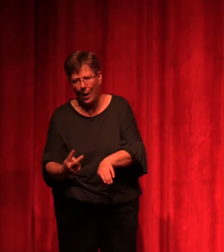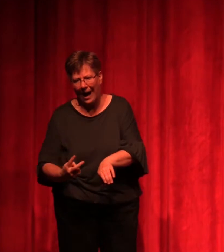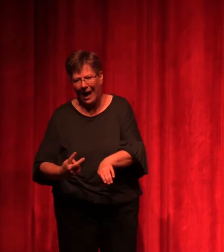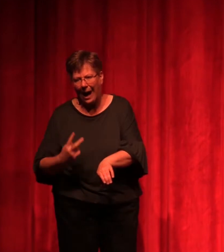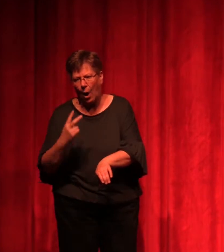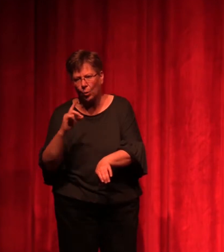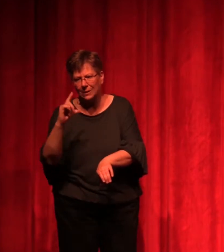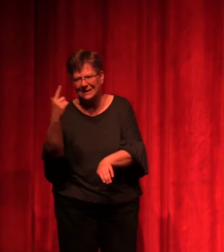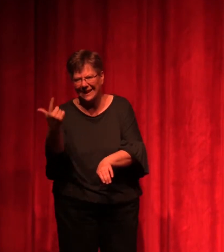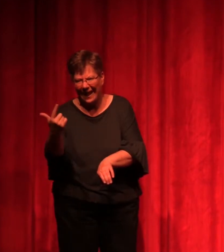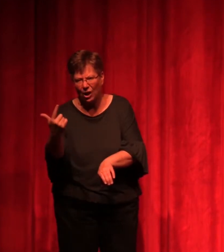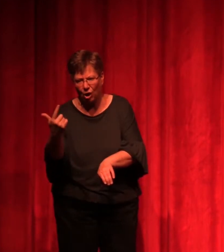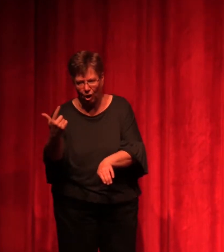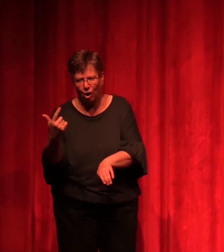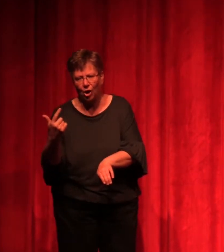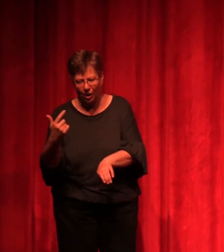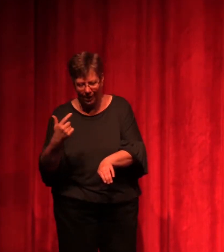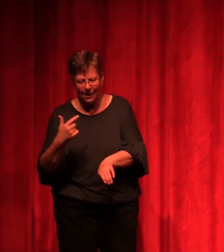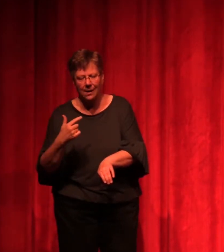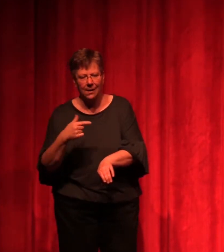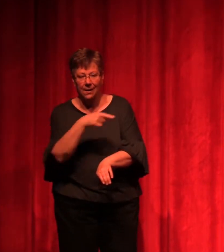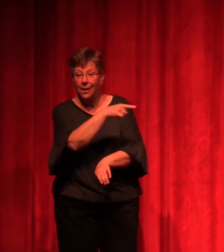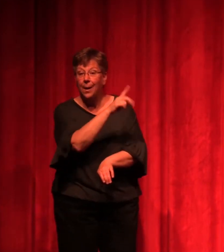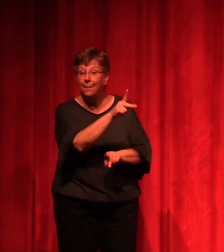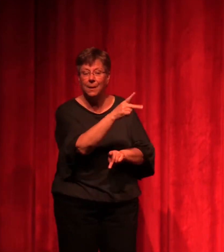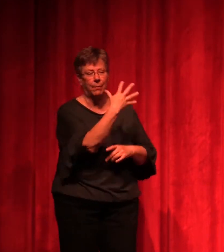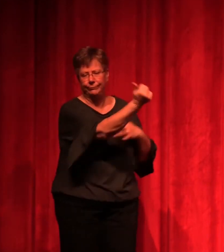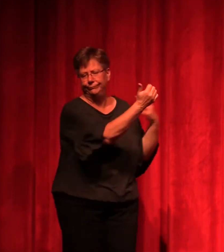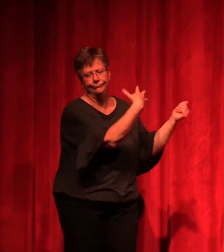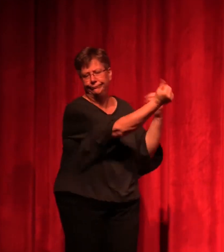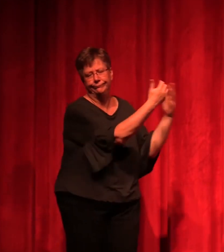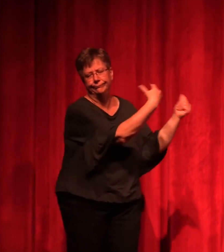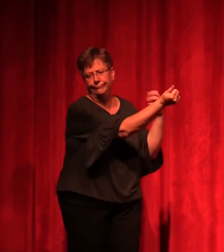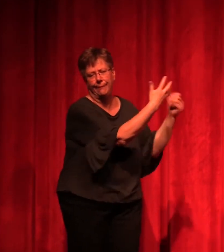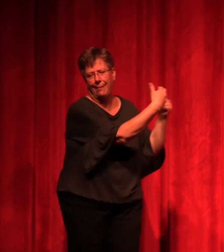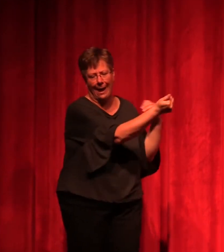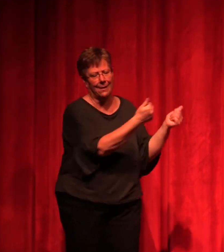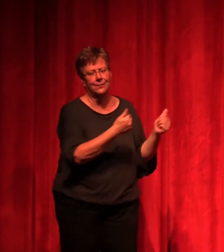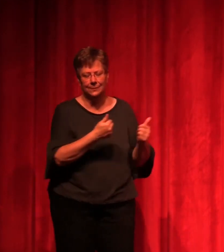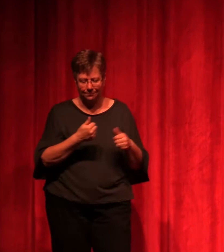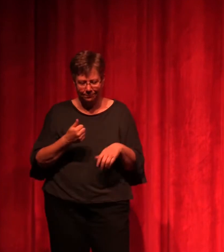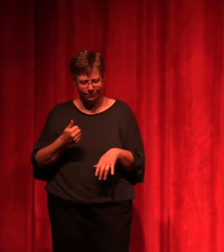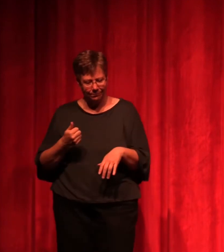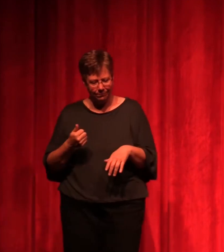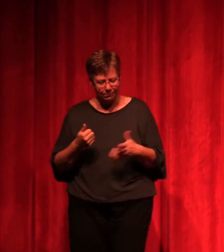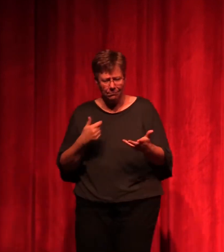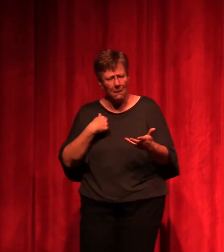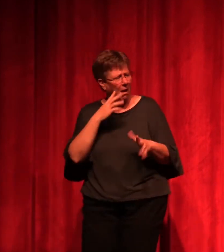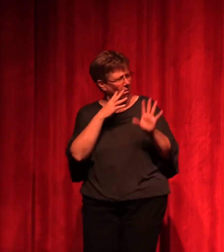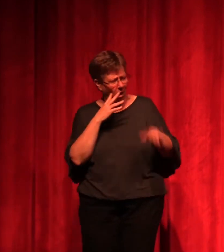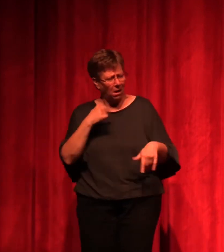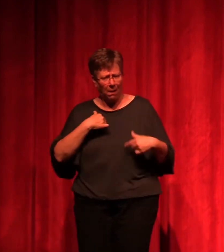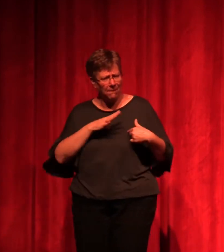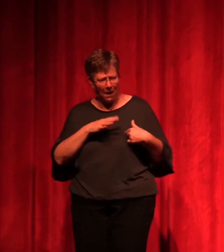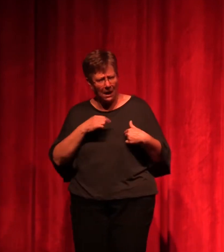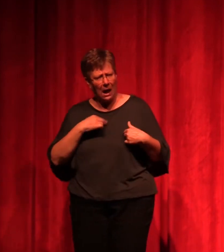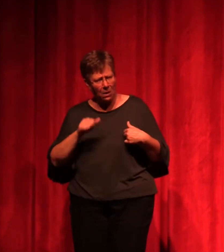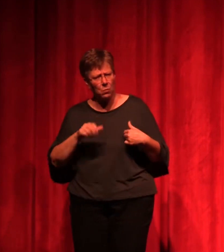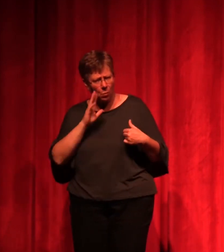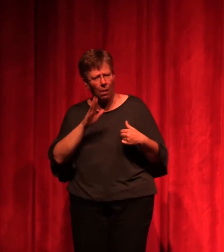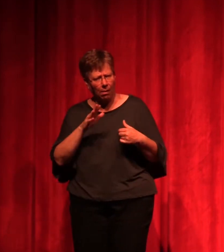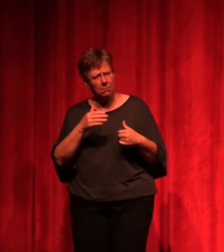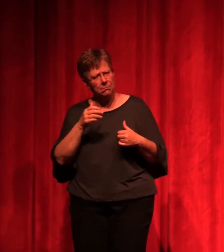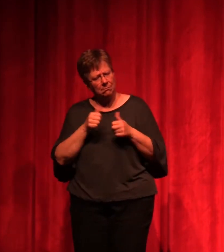here, but I got it done, and I was thinking, man, maybe there is something to this. Like, maybe I shouldn't be so intimidated by the horse. Like, maybe there's something